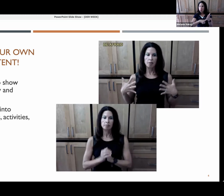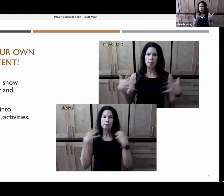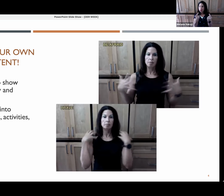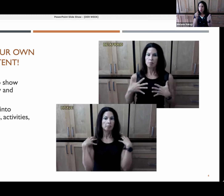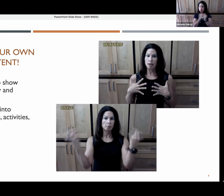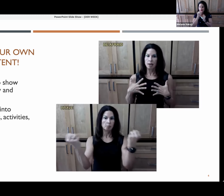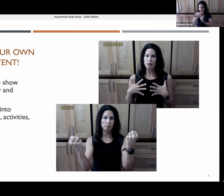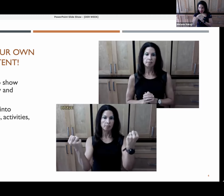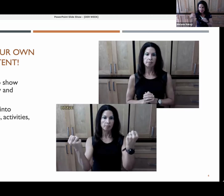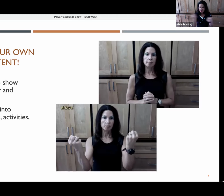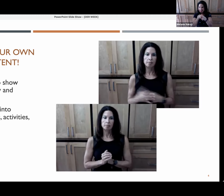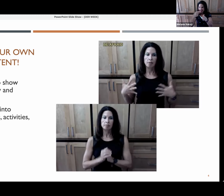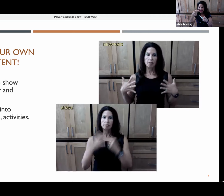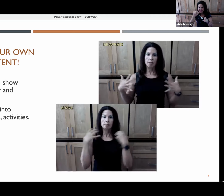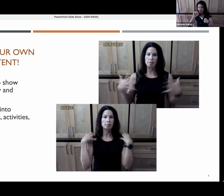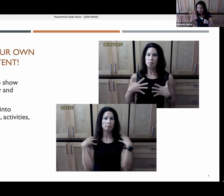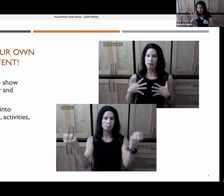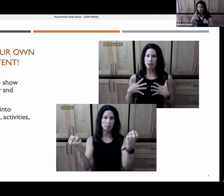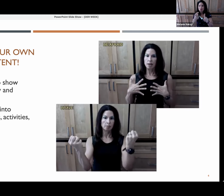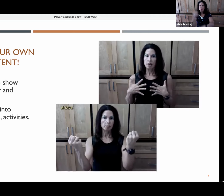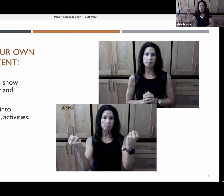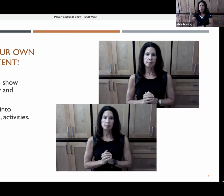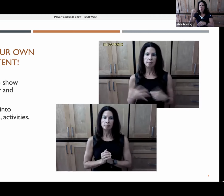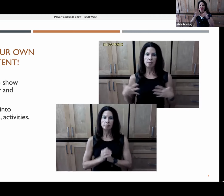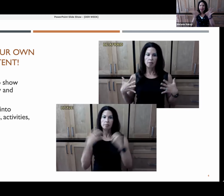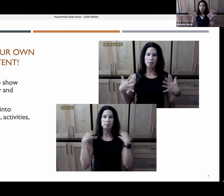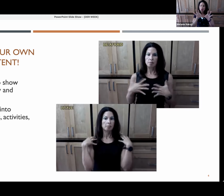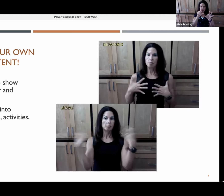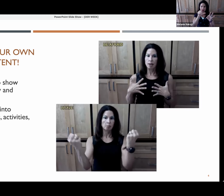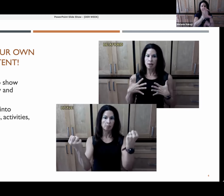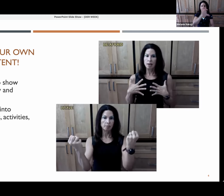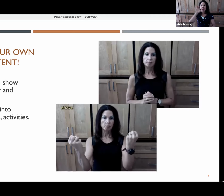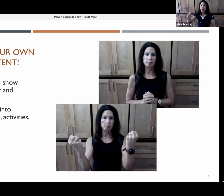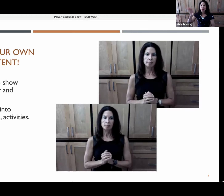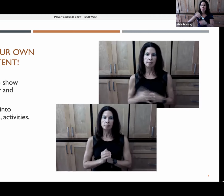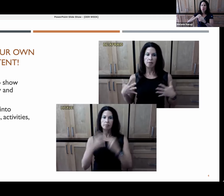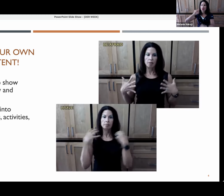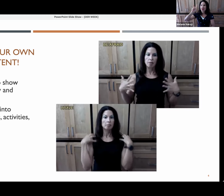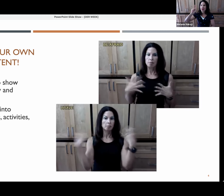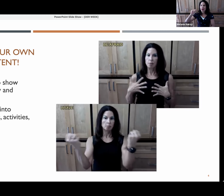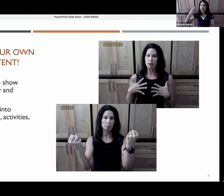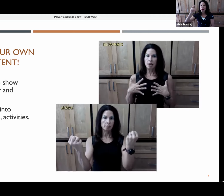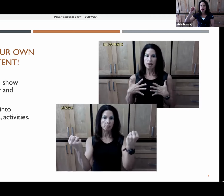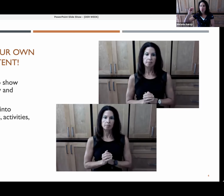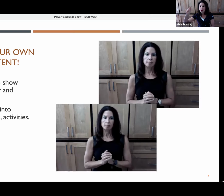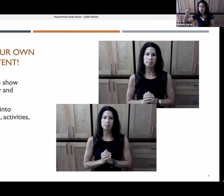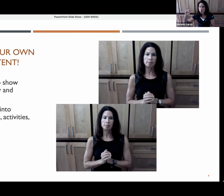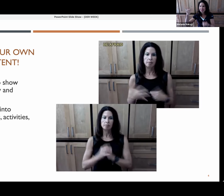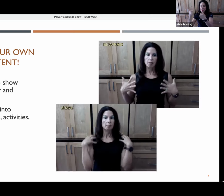And it's what I can do with these as well, with these GIFs, is I can remove the captioning, and then